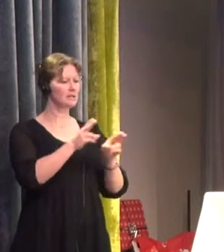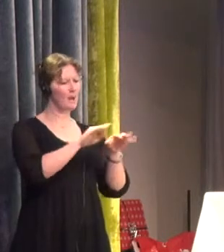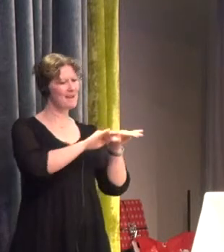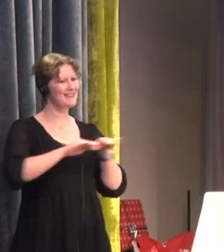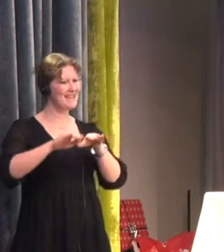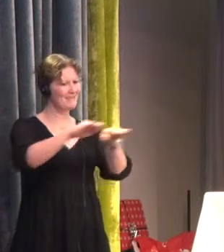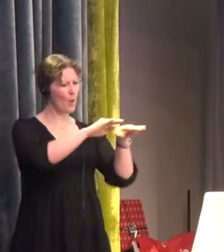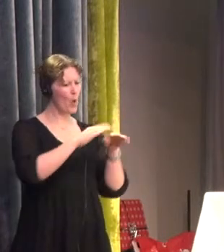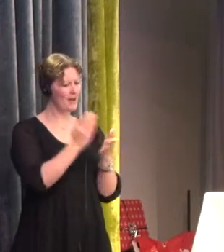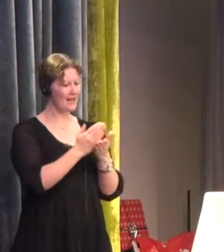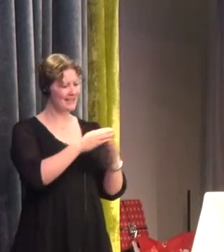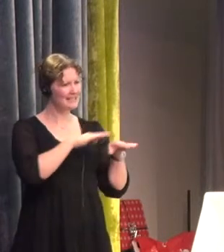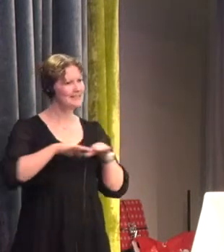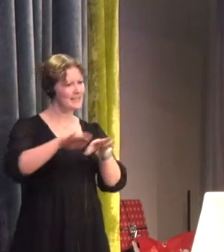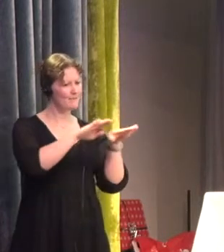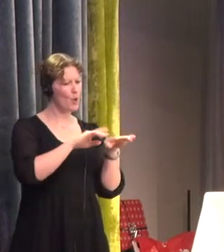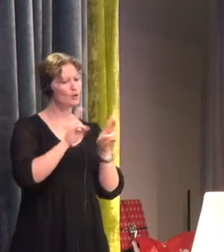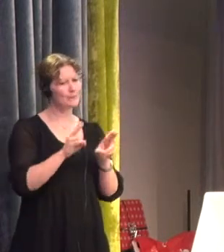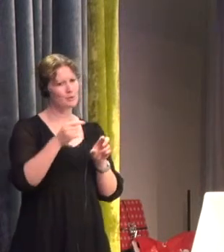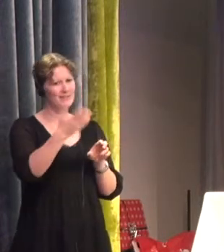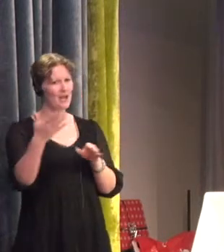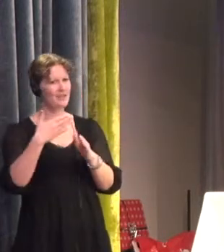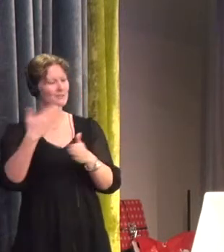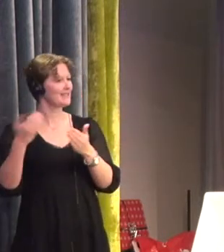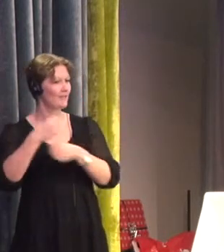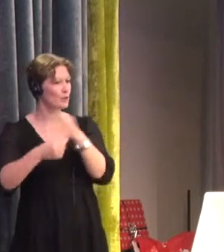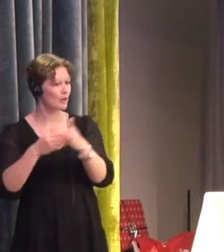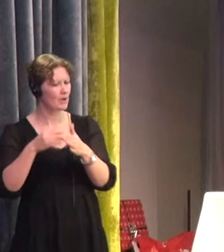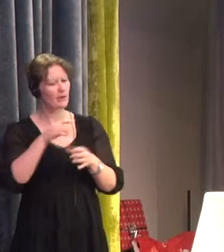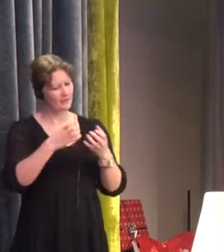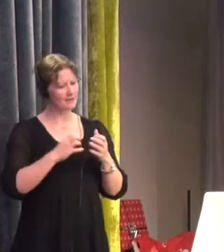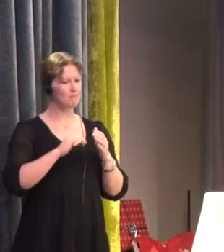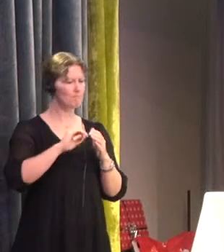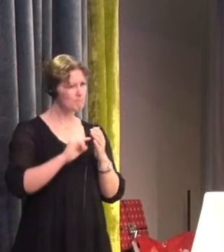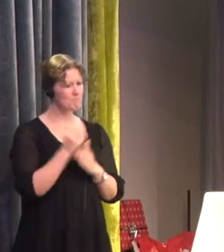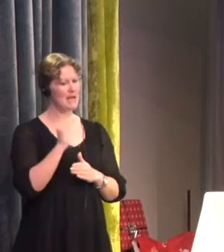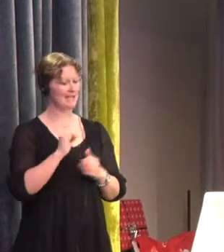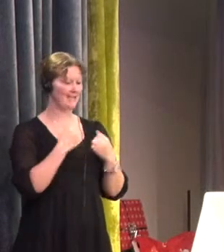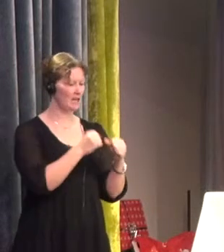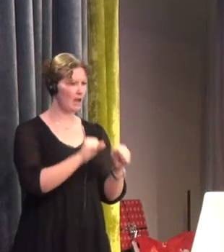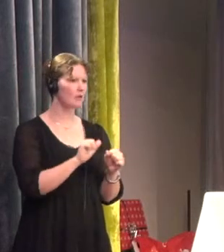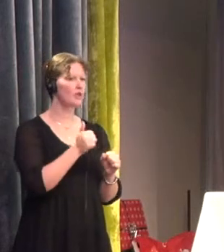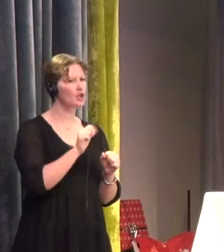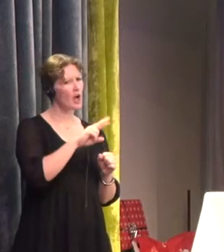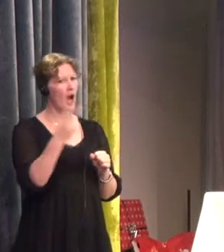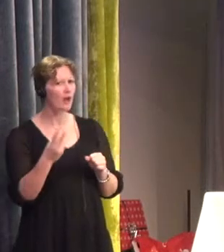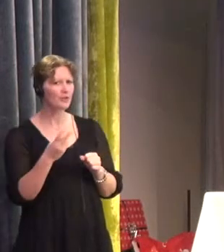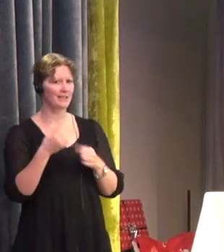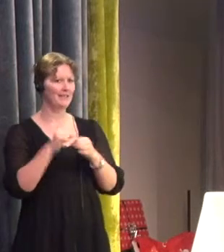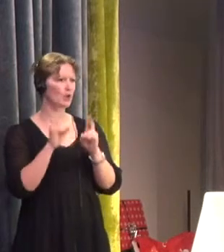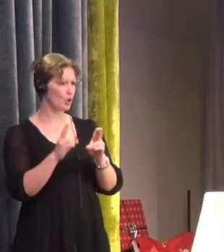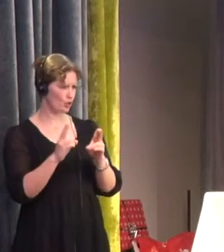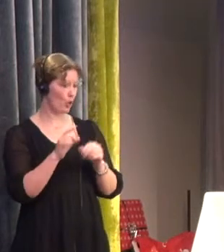without disabilities, special measures and other devices may be necessary. And the Convention, following many European